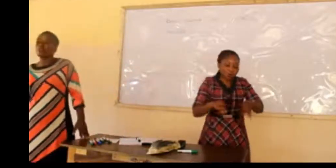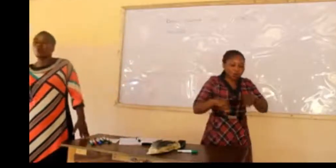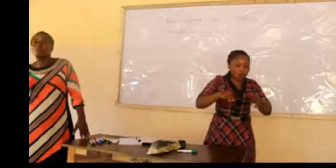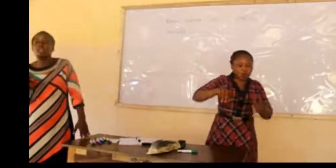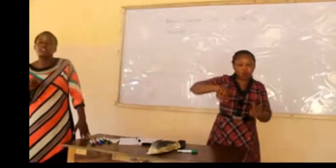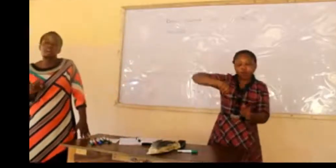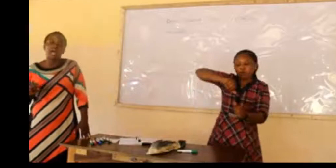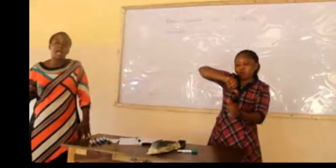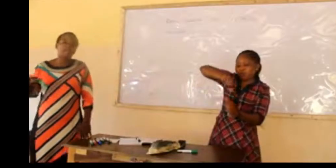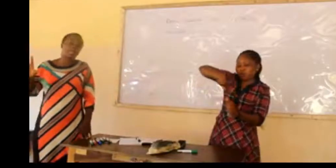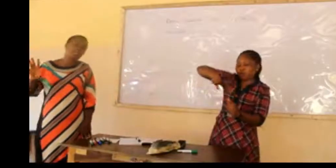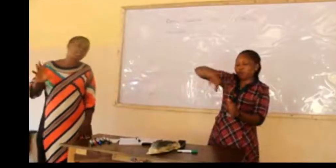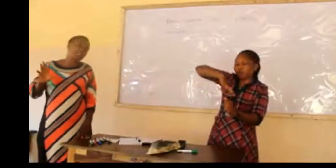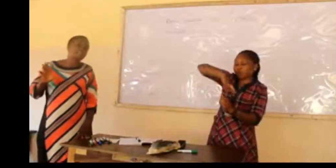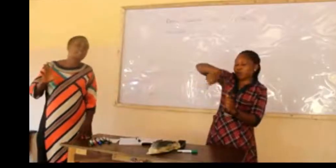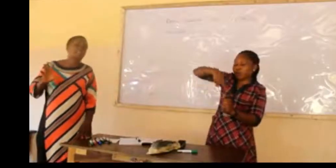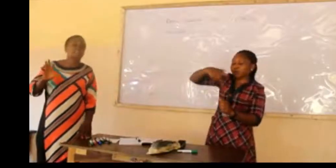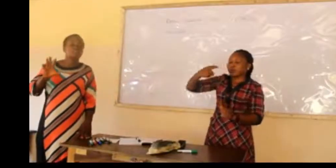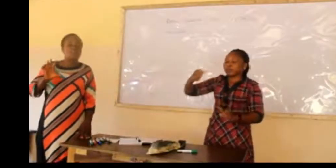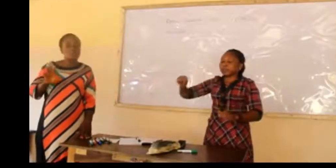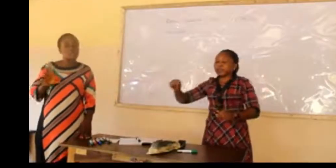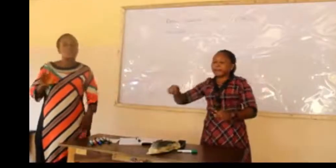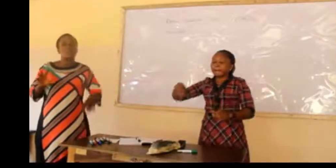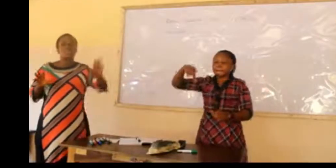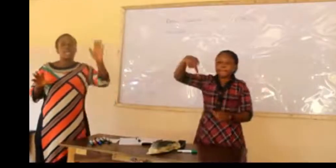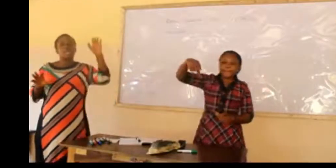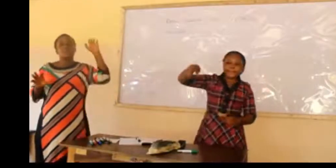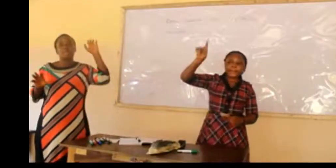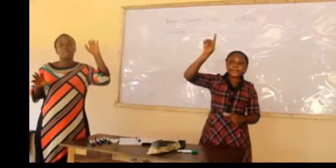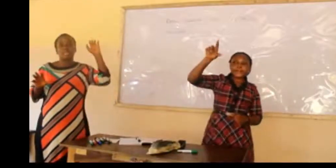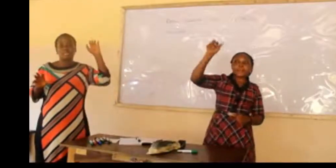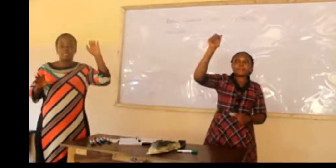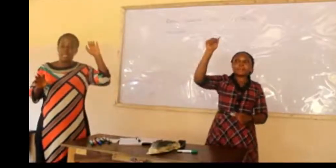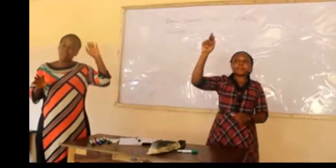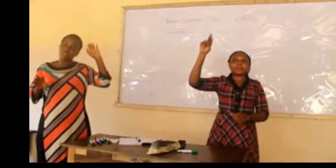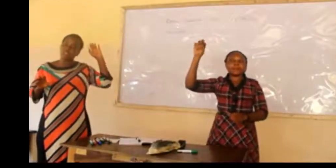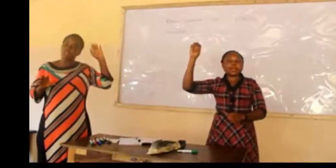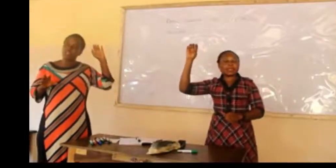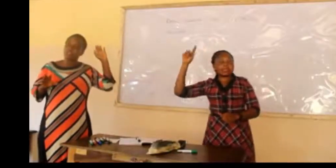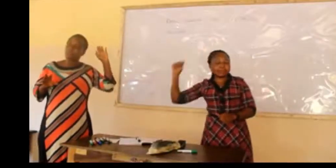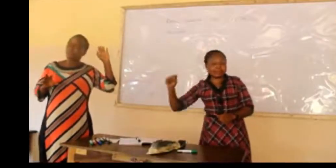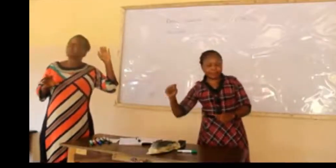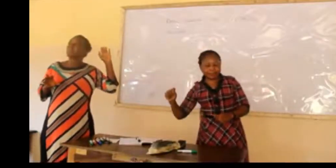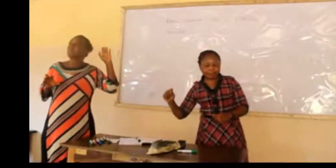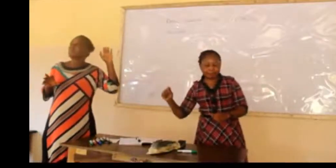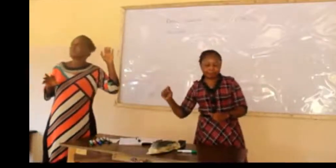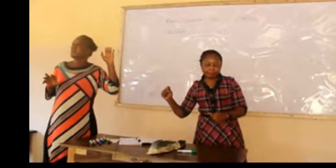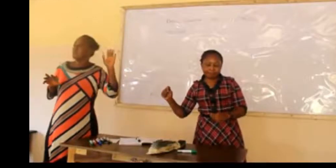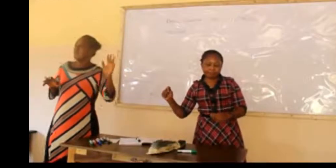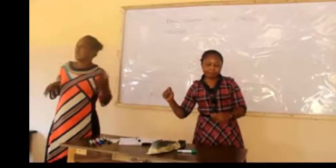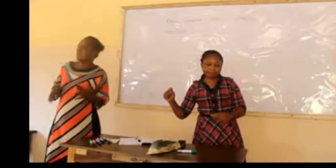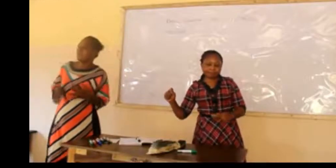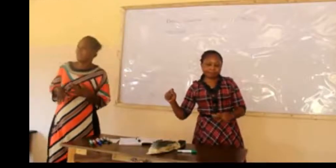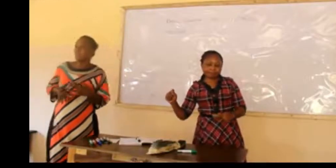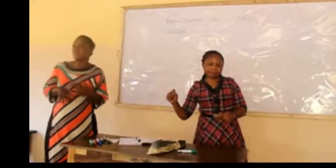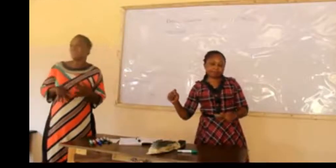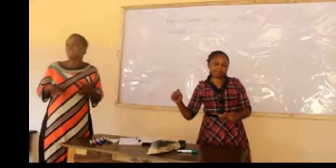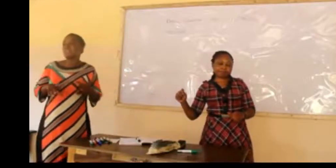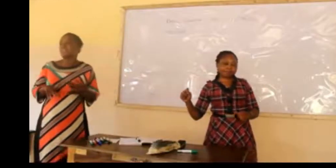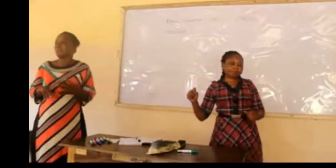Objects that orbit around a planet. You are familiar with the 9 planets. I have mentioned them. We have